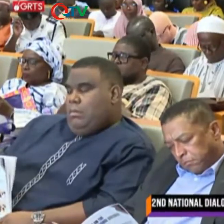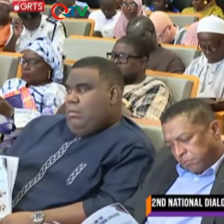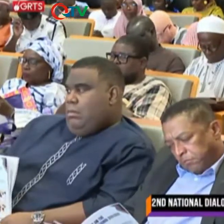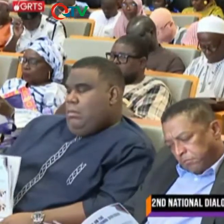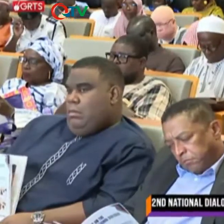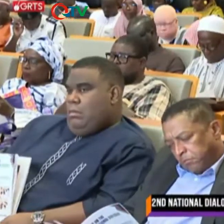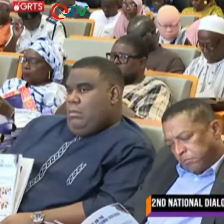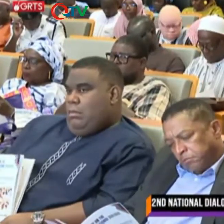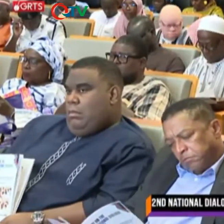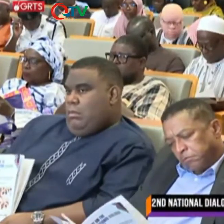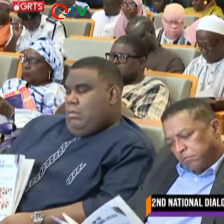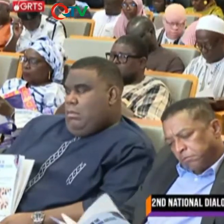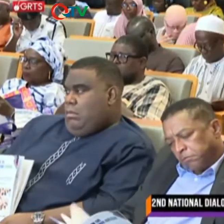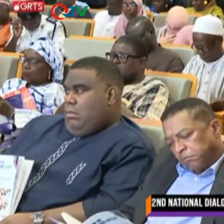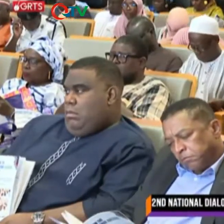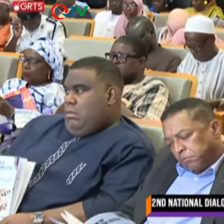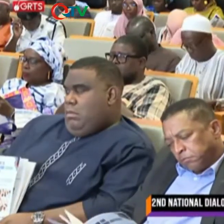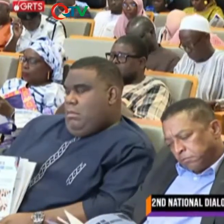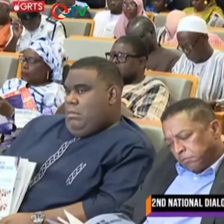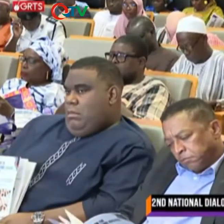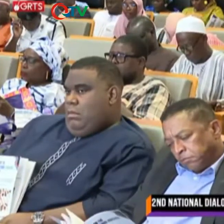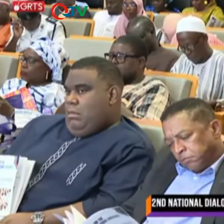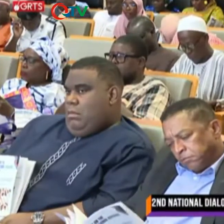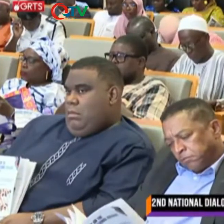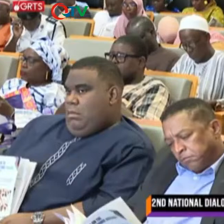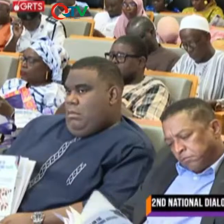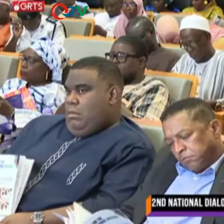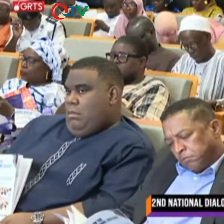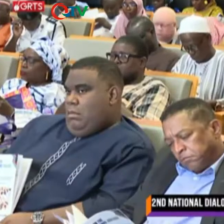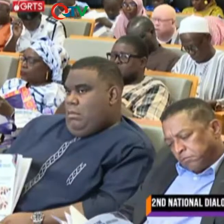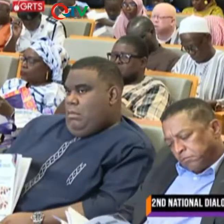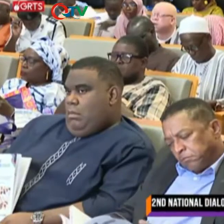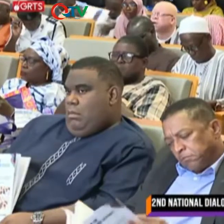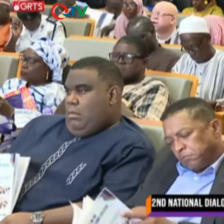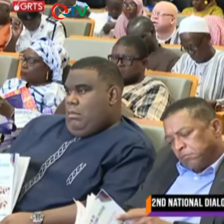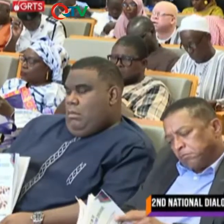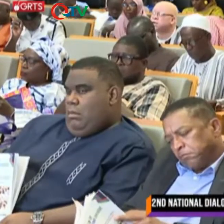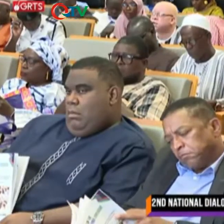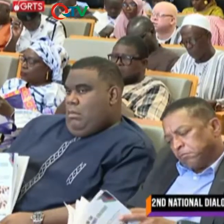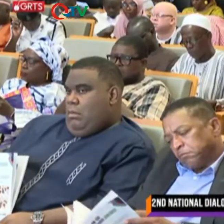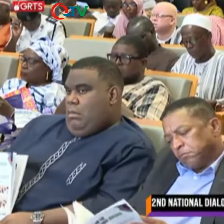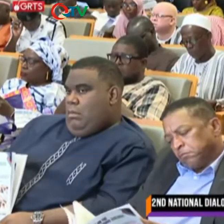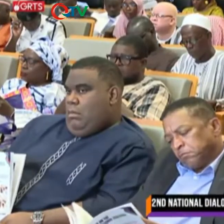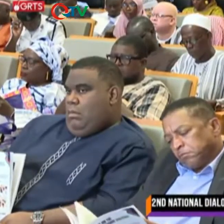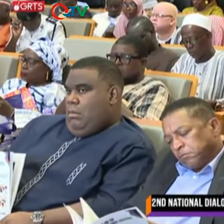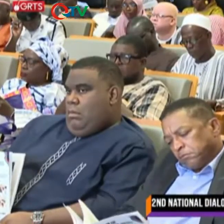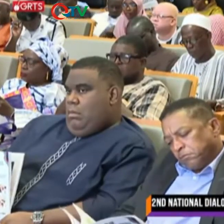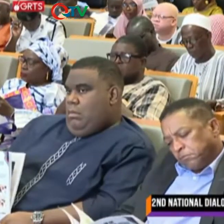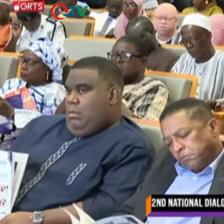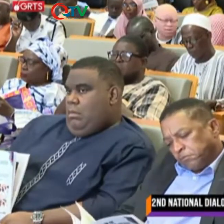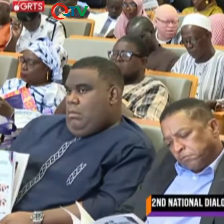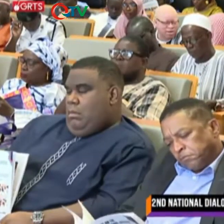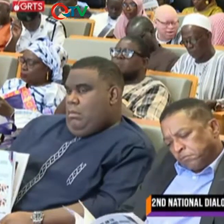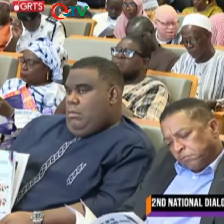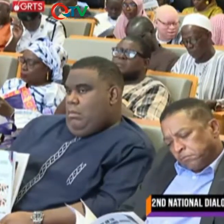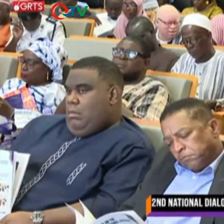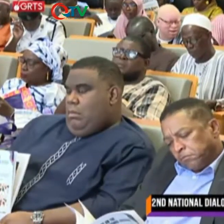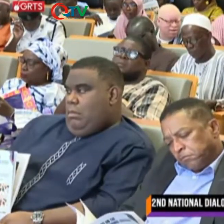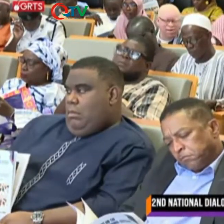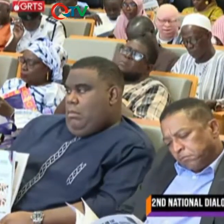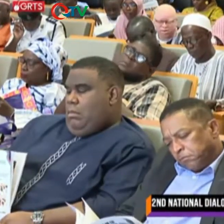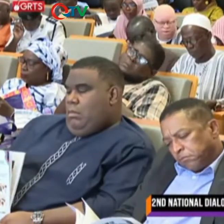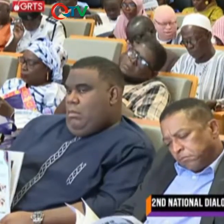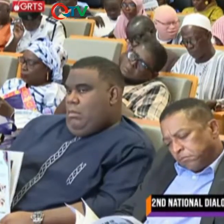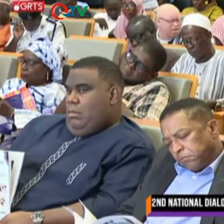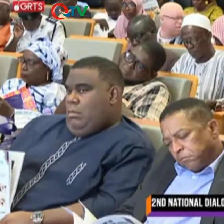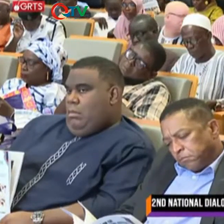we've all gone through that one, and it's quite interesting. The young people might enjoy what they call youthful exuberance, but the elderly citizens enjoy what they